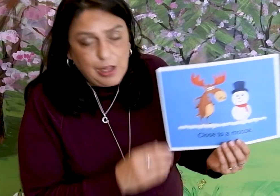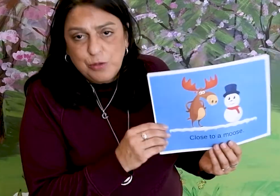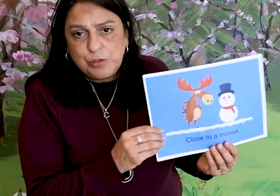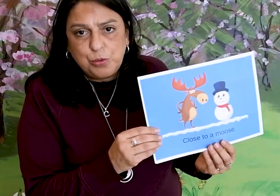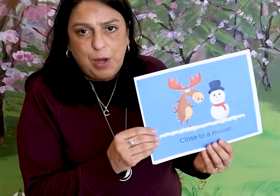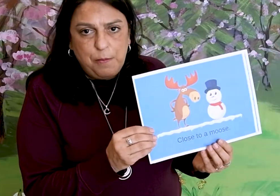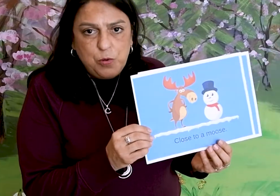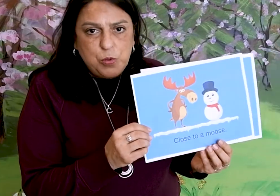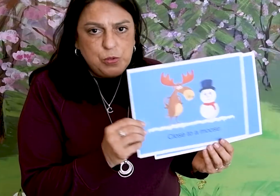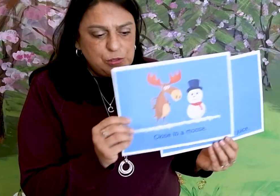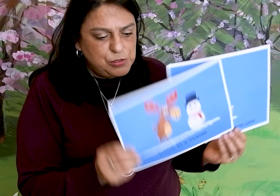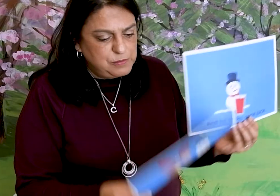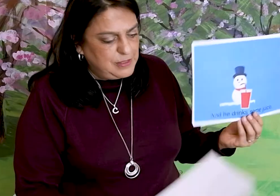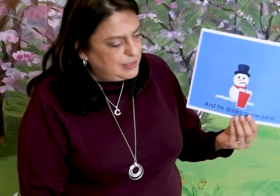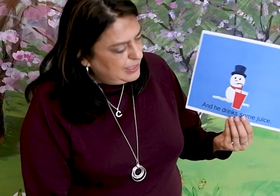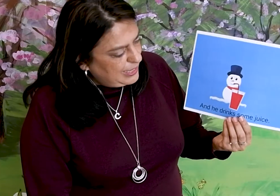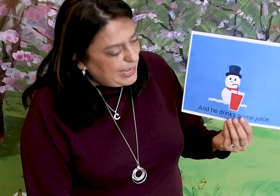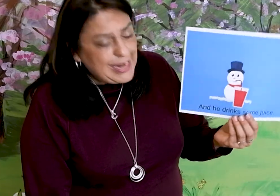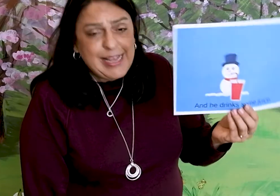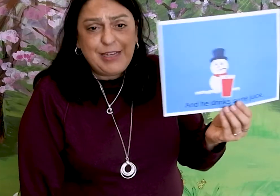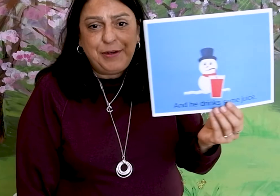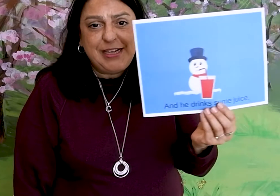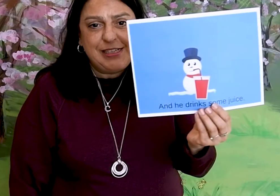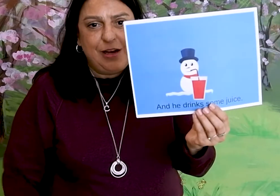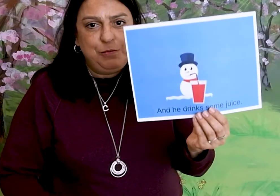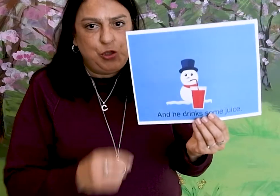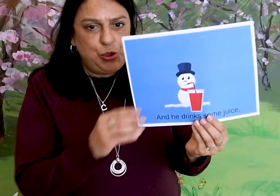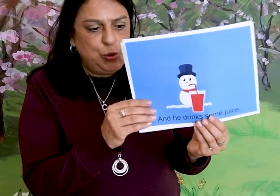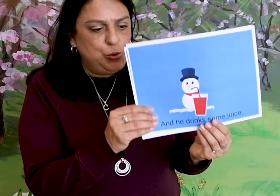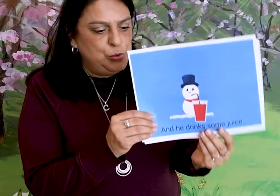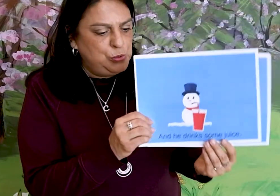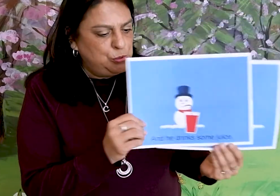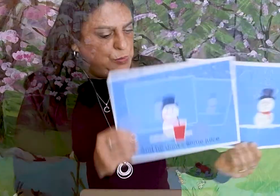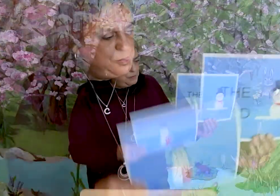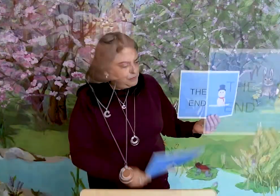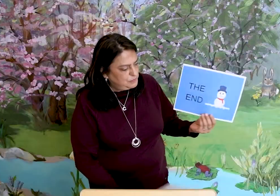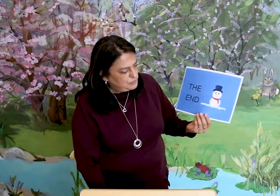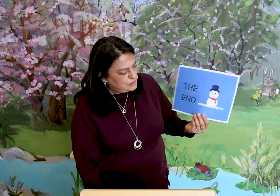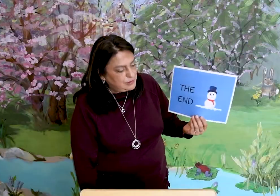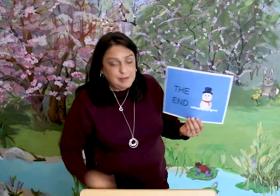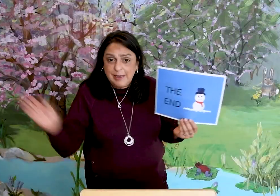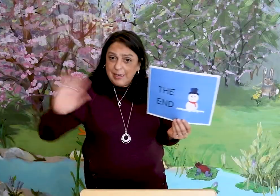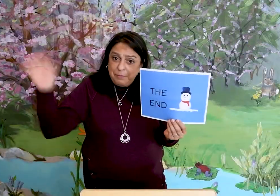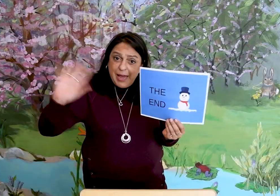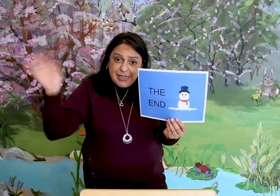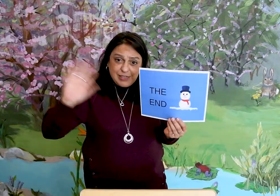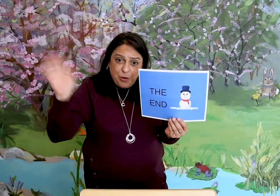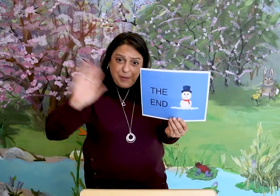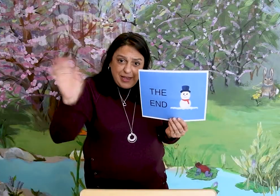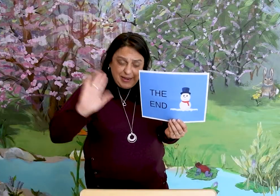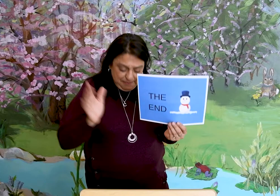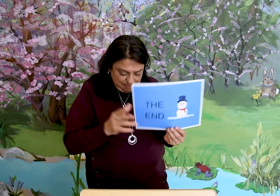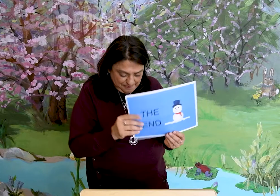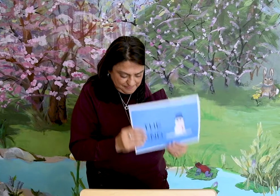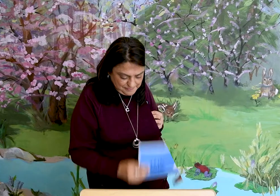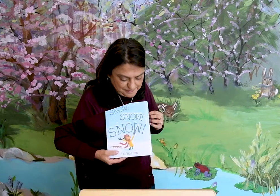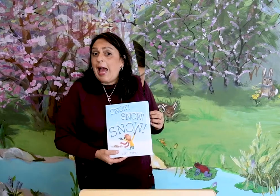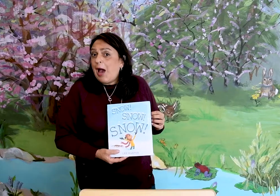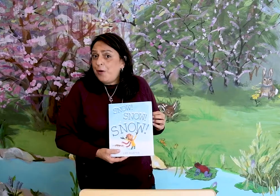close to a moose, and he drinks some juice. Goodbye, snowman. Our